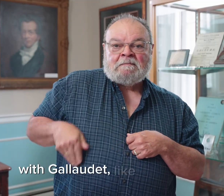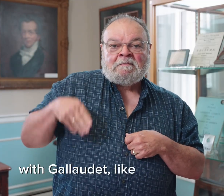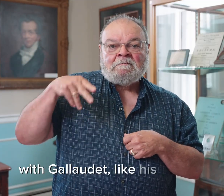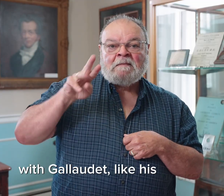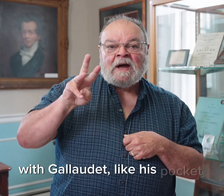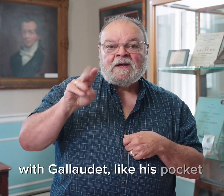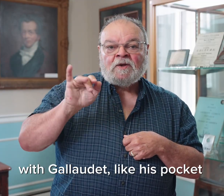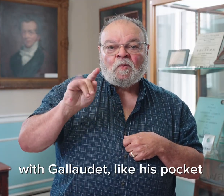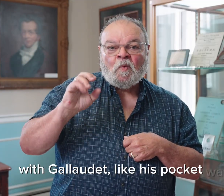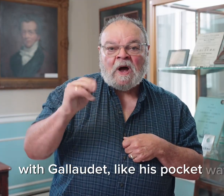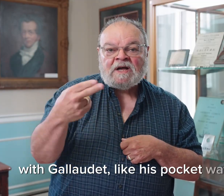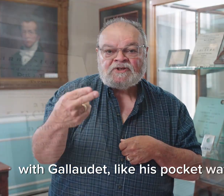his pocket watch.